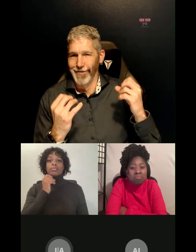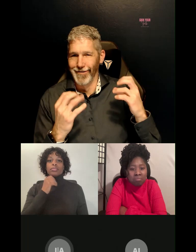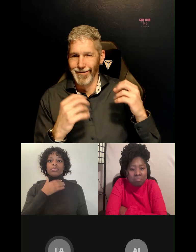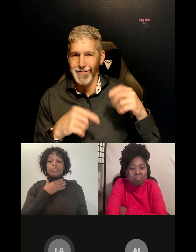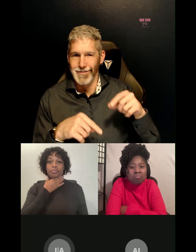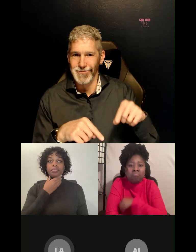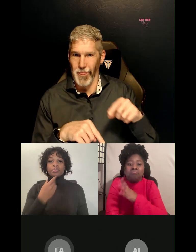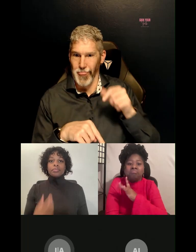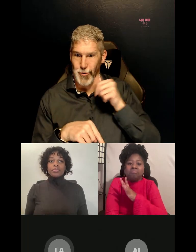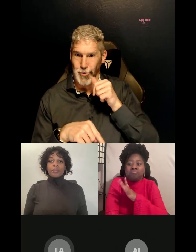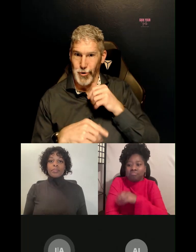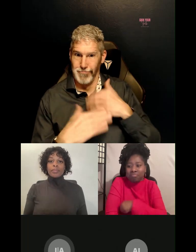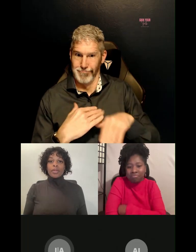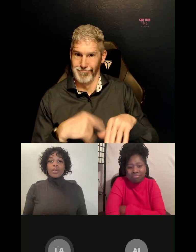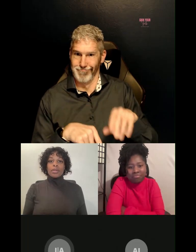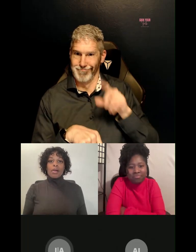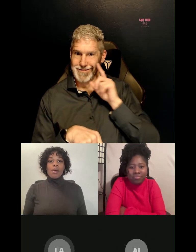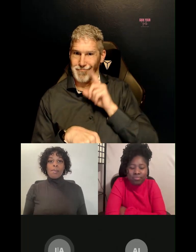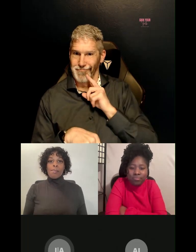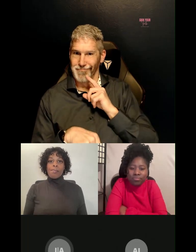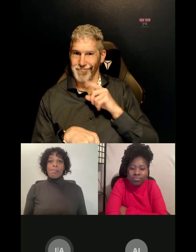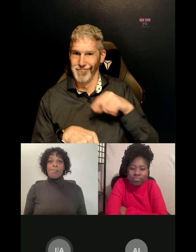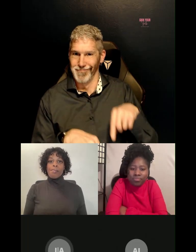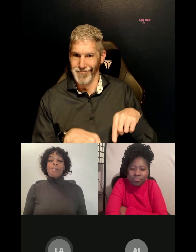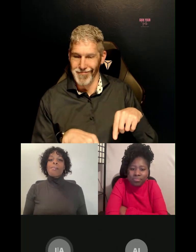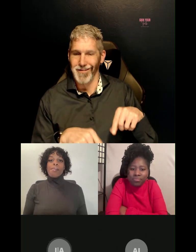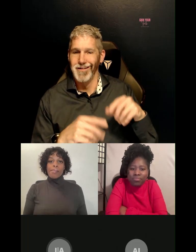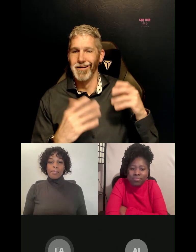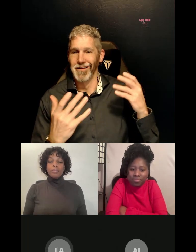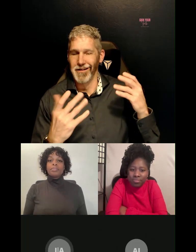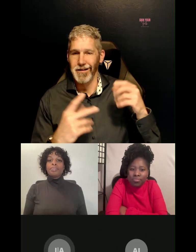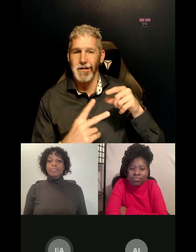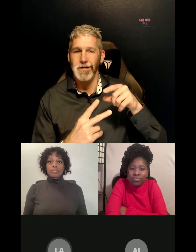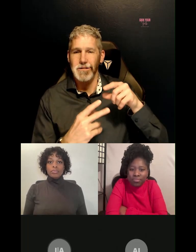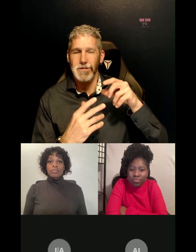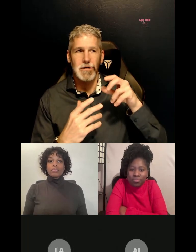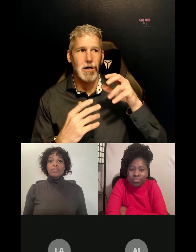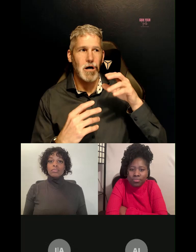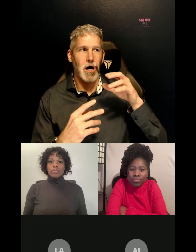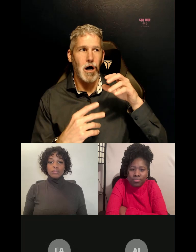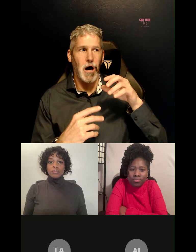became deaf, was the storyline. So the family learned sign language and the girl was born deaf.